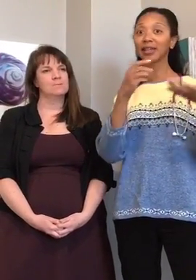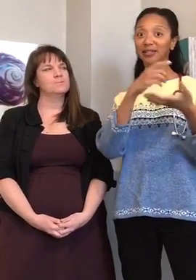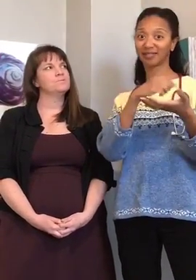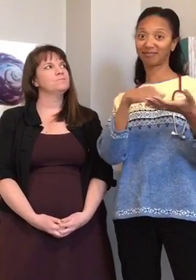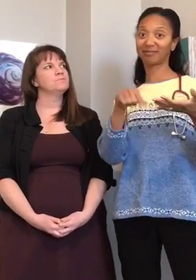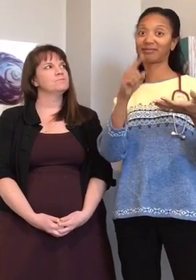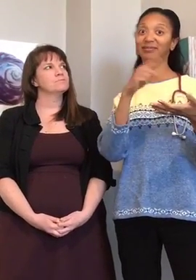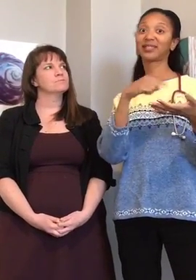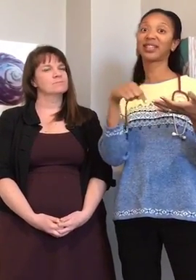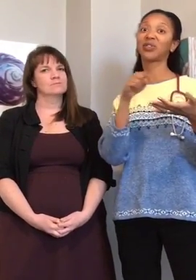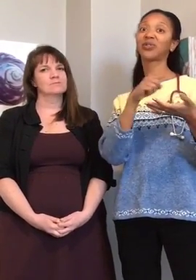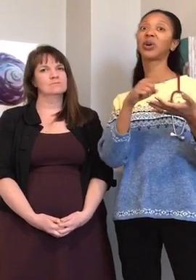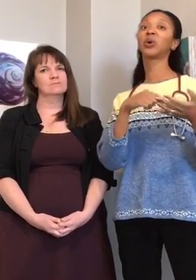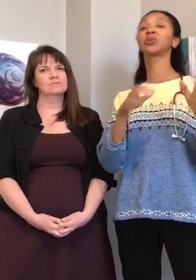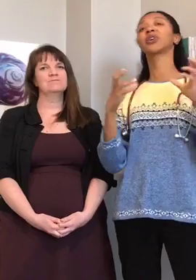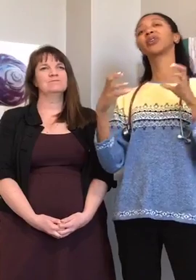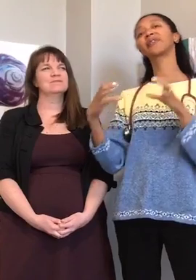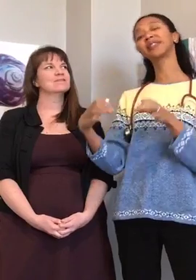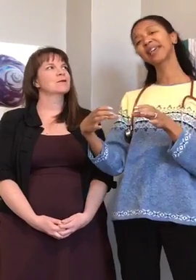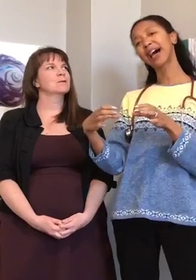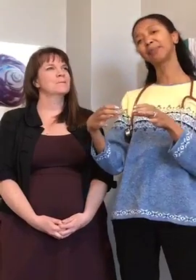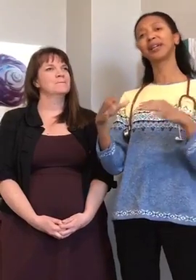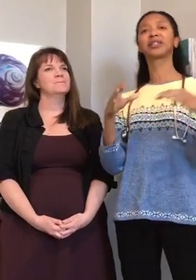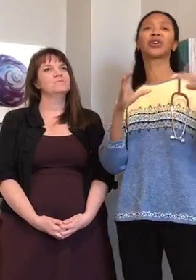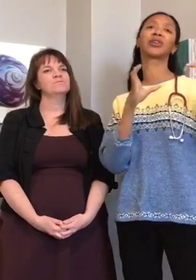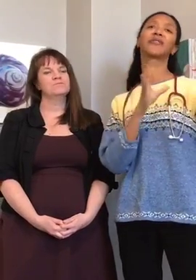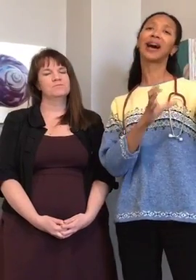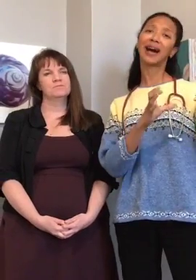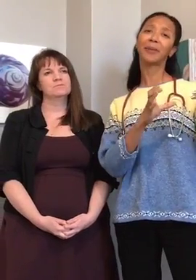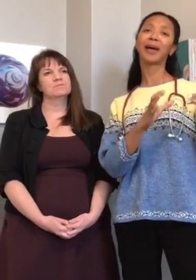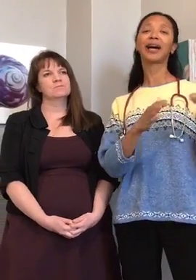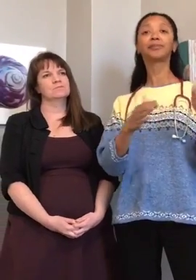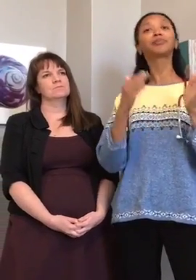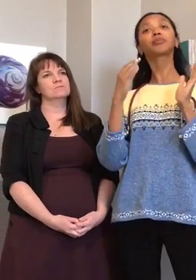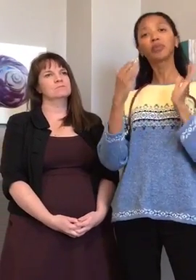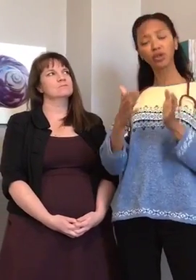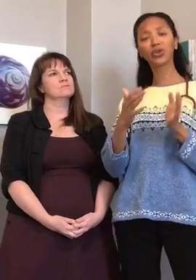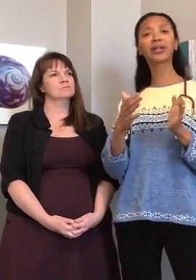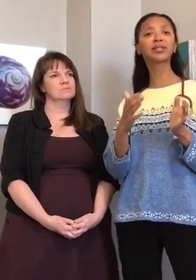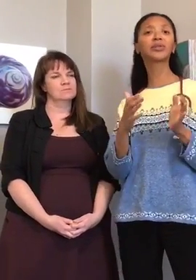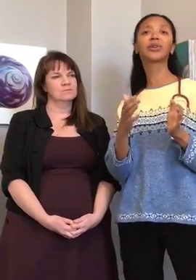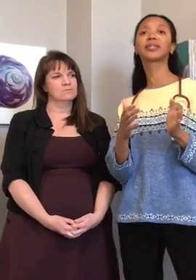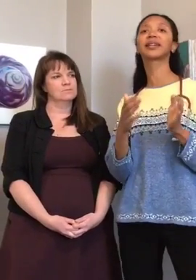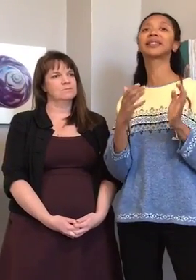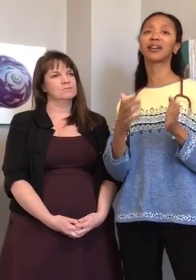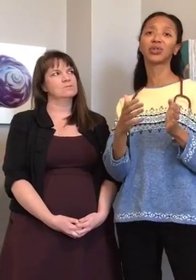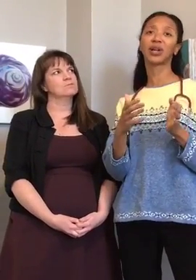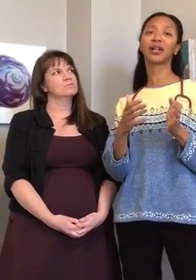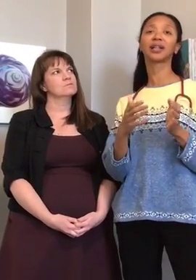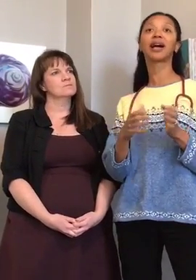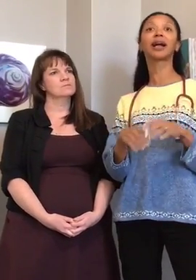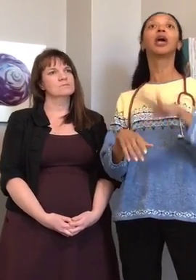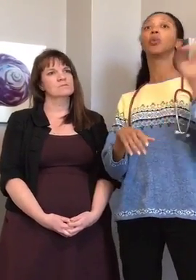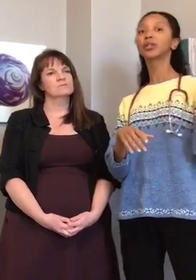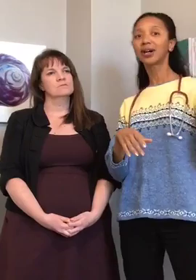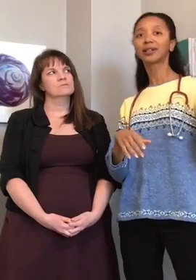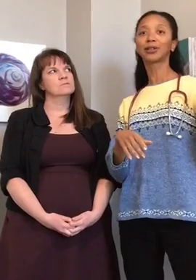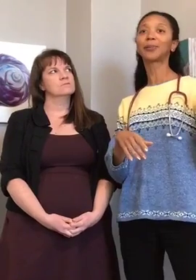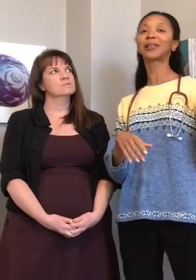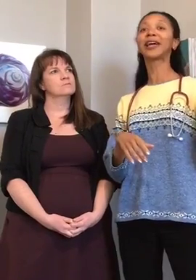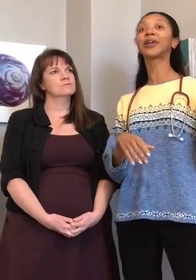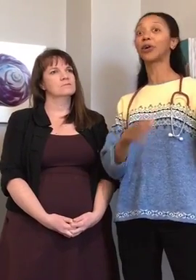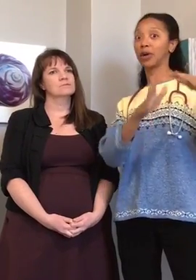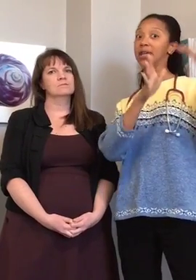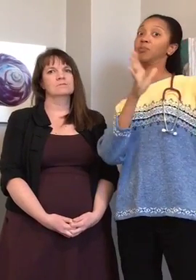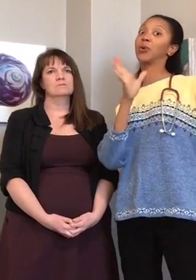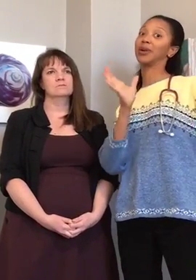off the cell phone, turn off the tablet, turn off the iPad. Try not to do those things after 9 o'clock. We'll talk a